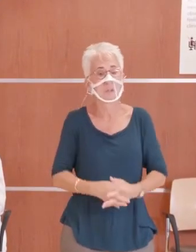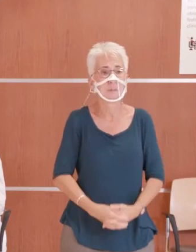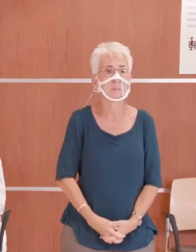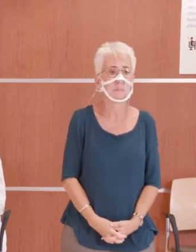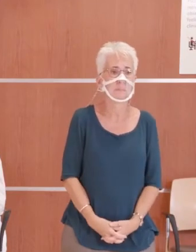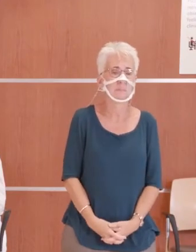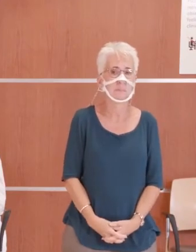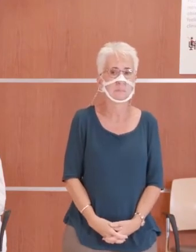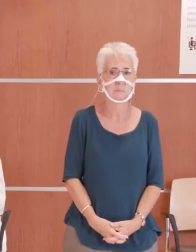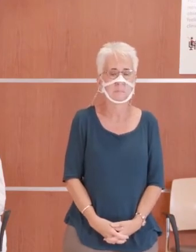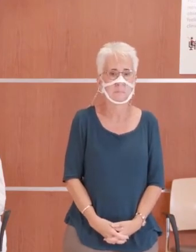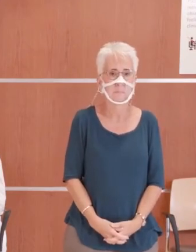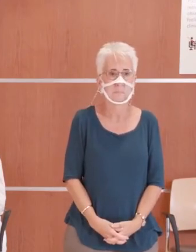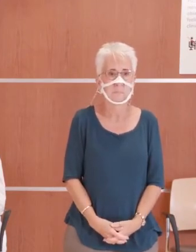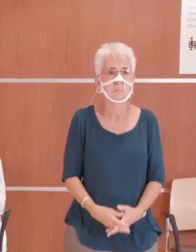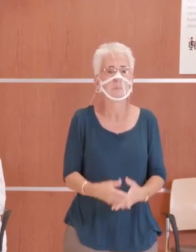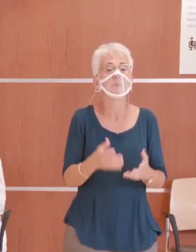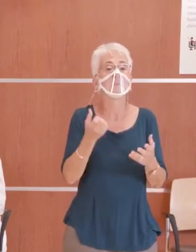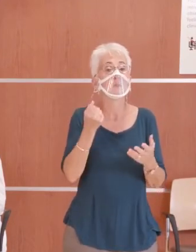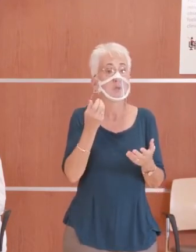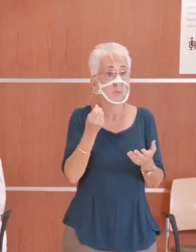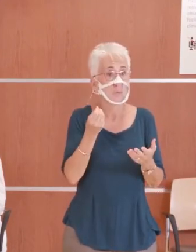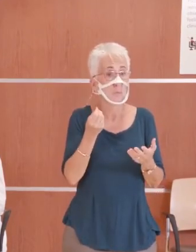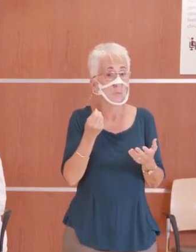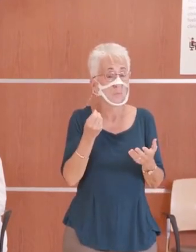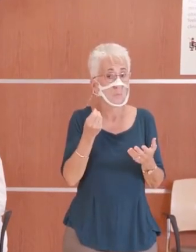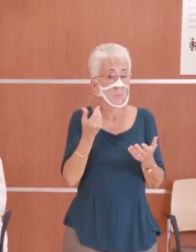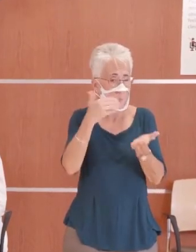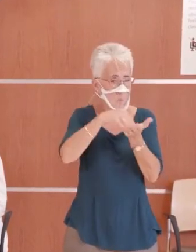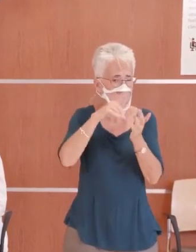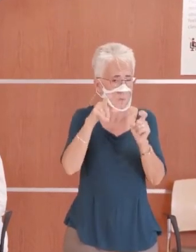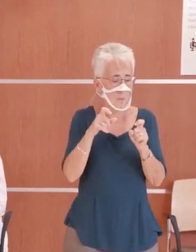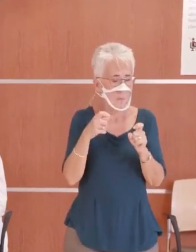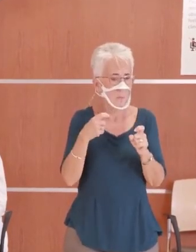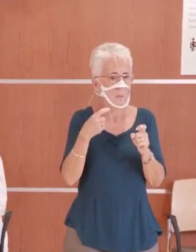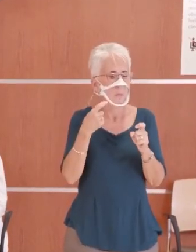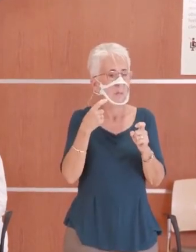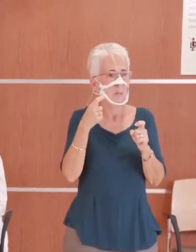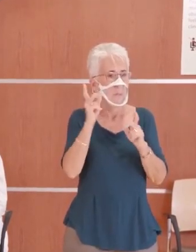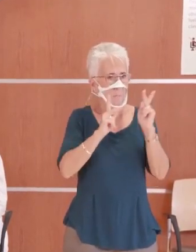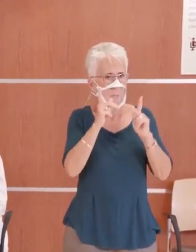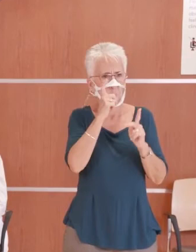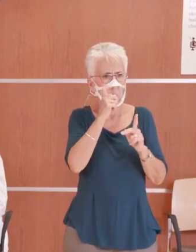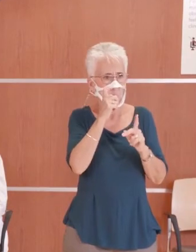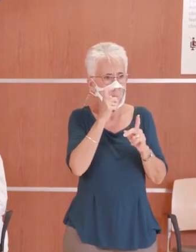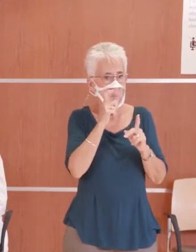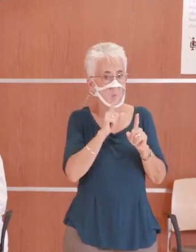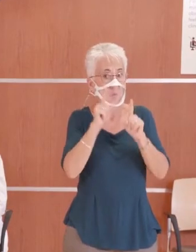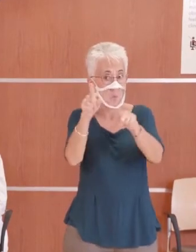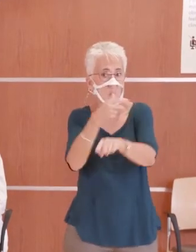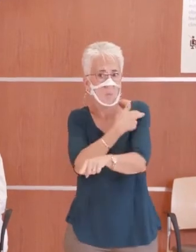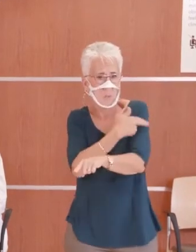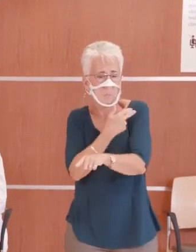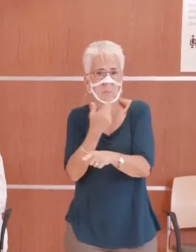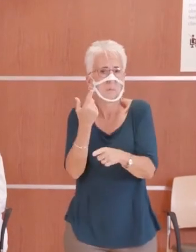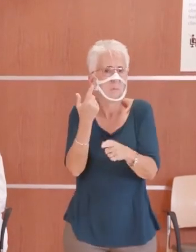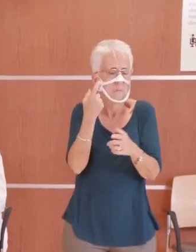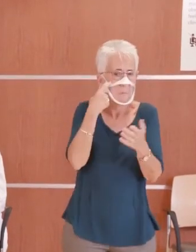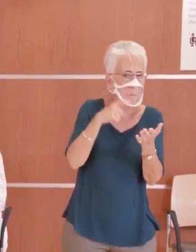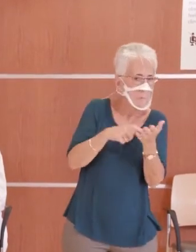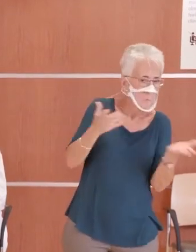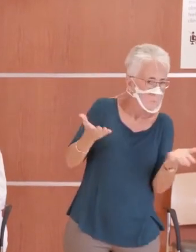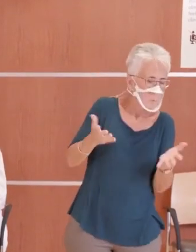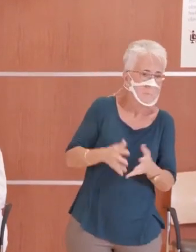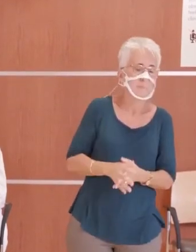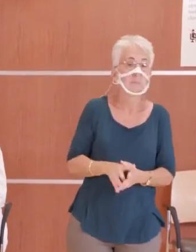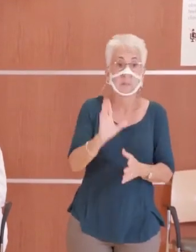And restating it is, what are we seeing now with people who either seek hospital care or require hospital care? The